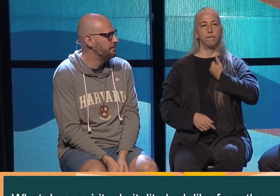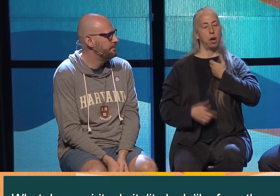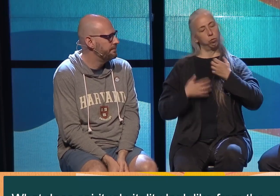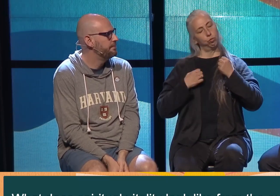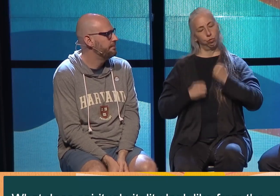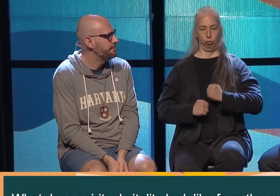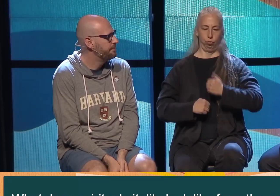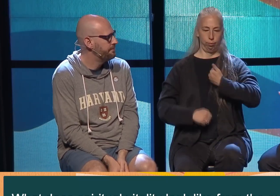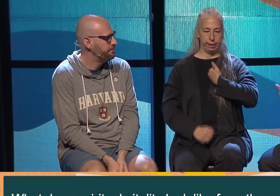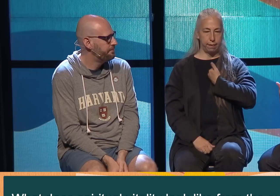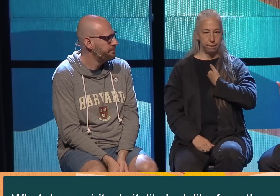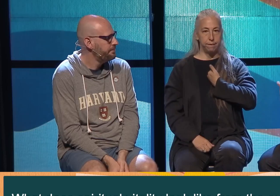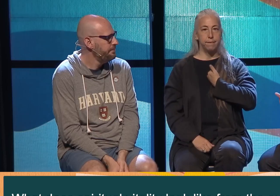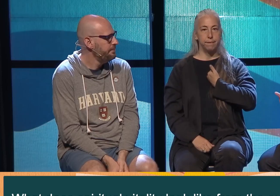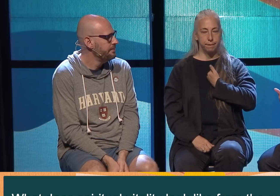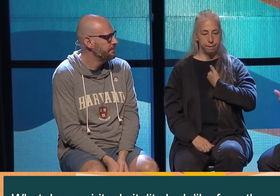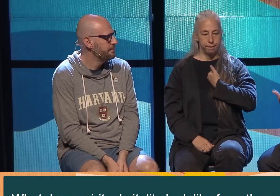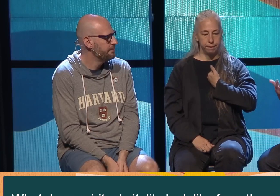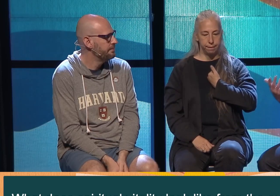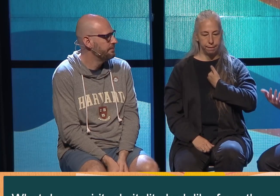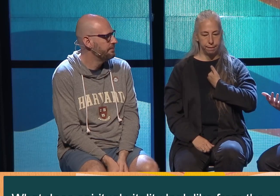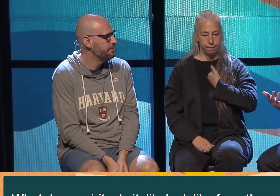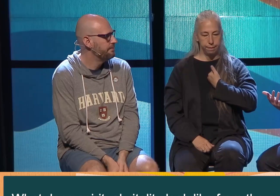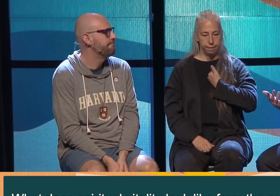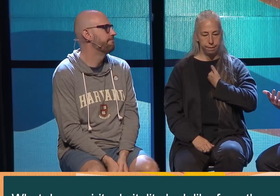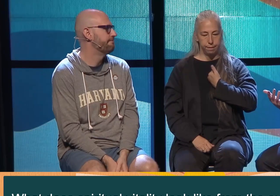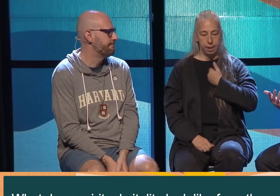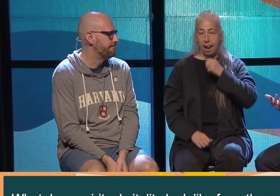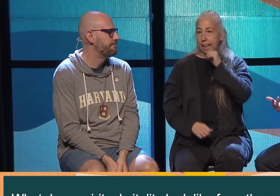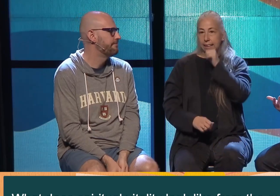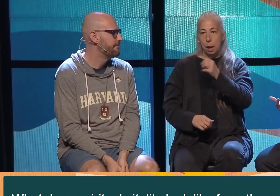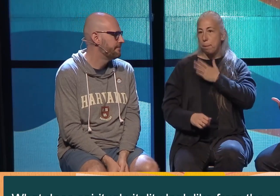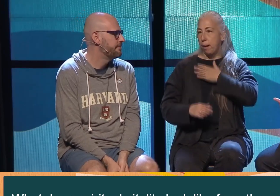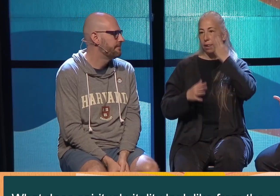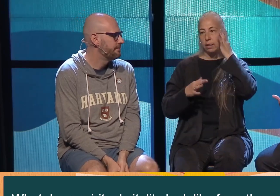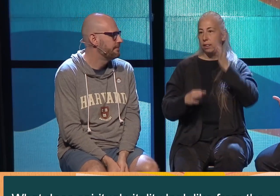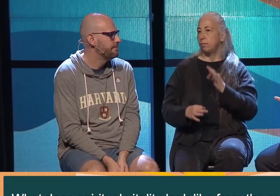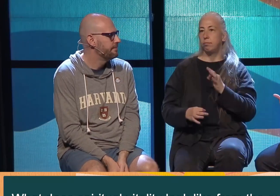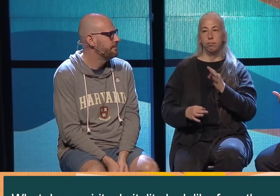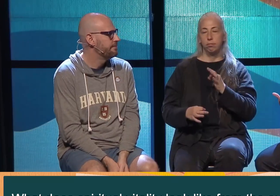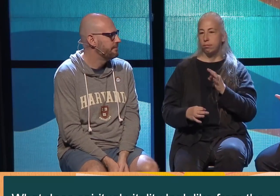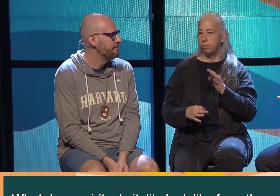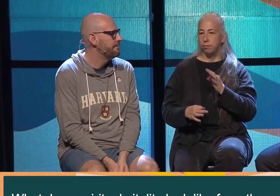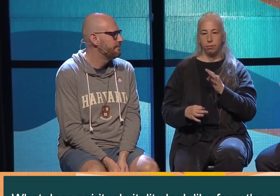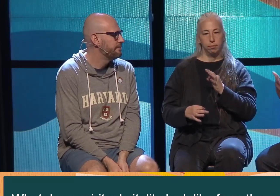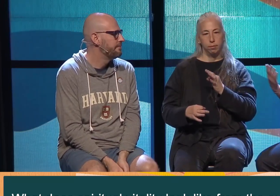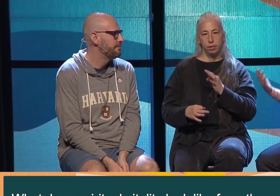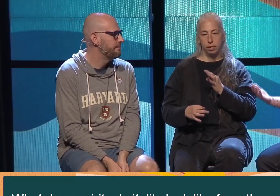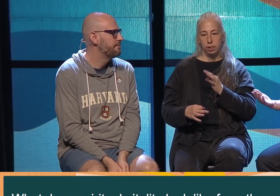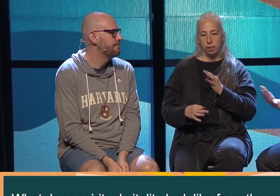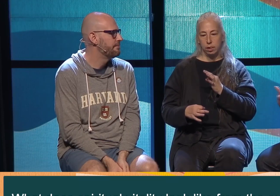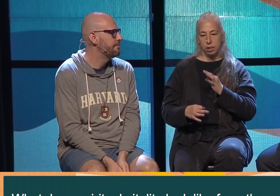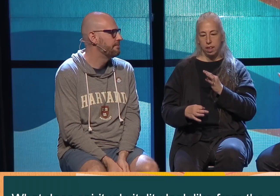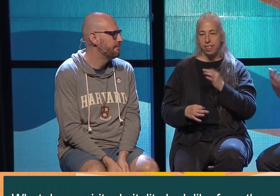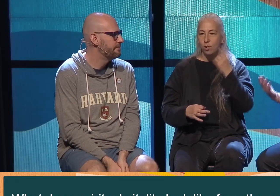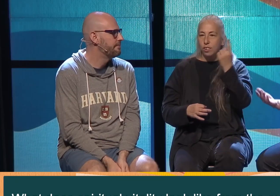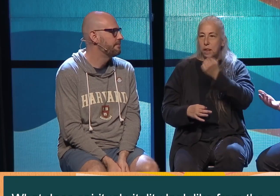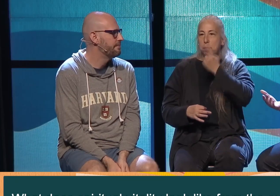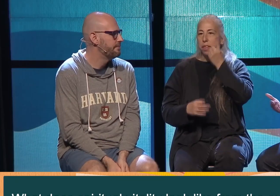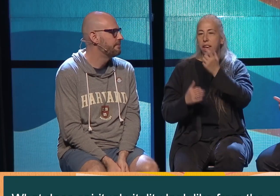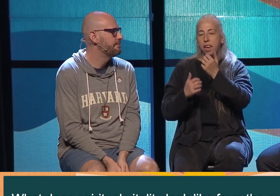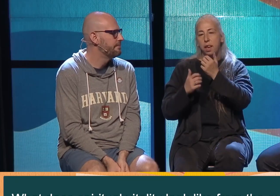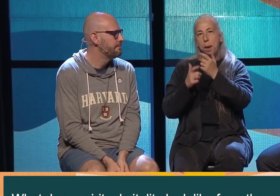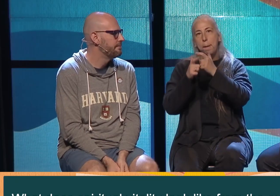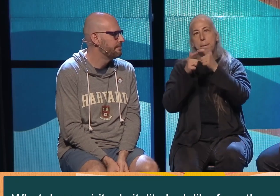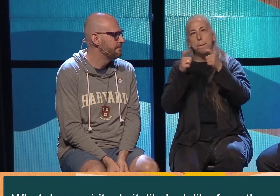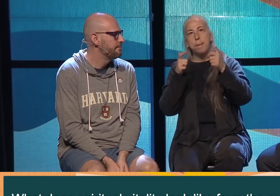in that it's not up to me. That there is something I can have confidence, something bigger than me that I'm connected